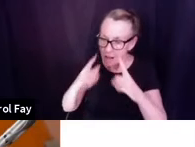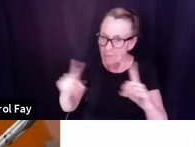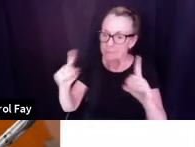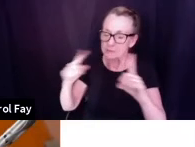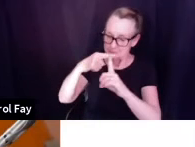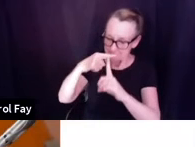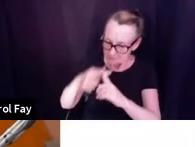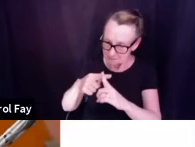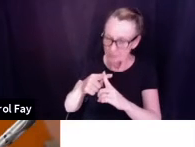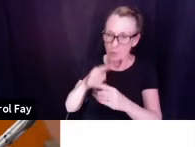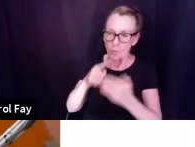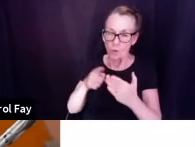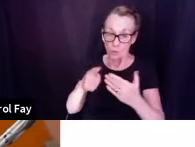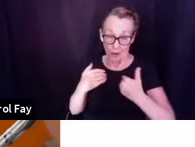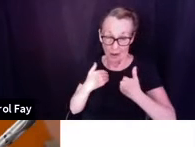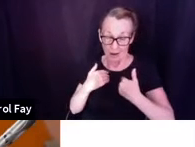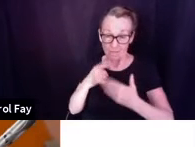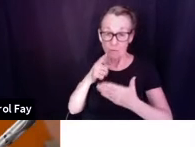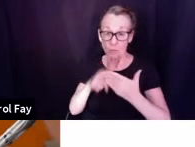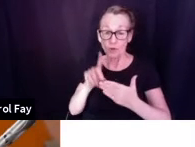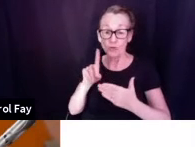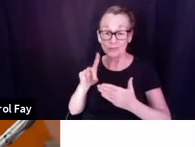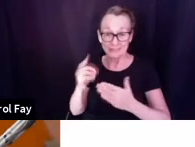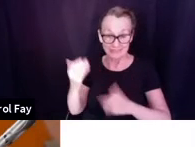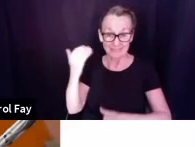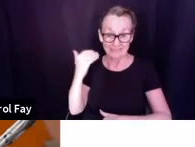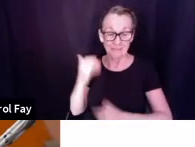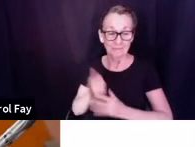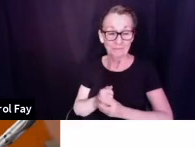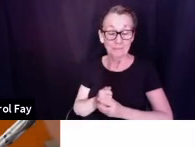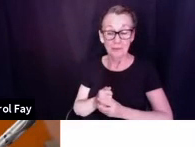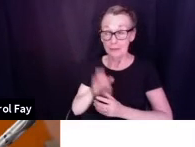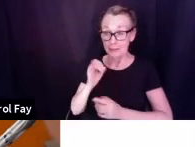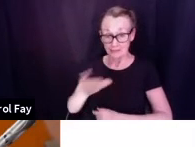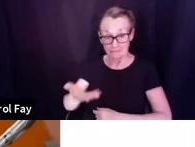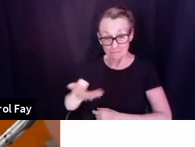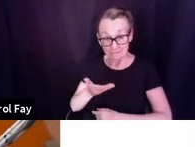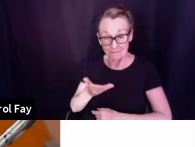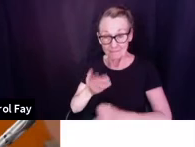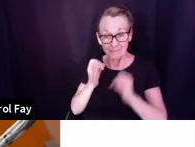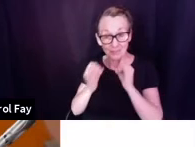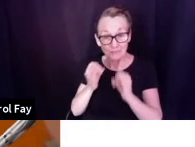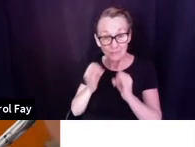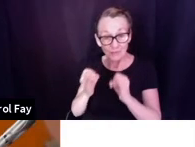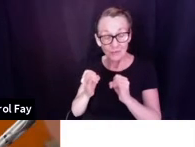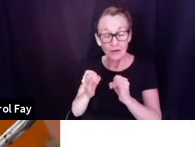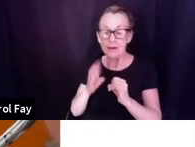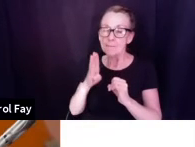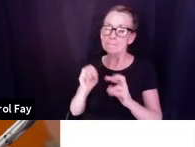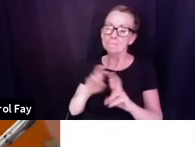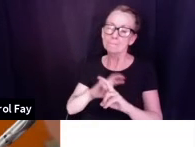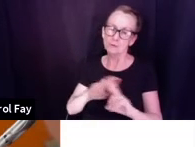did. For the interview, when you get it, after you write this wonderful resume, be